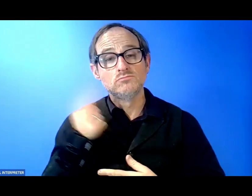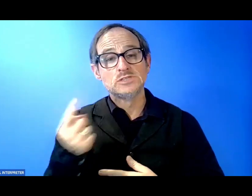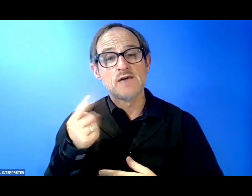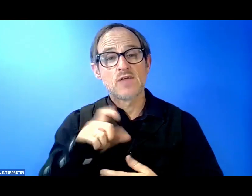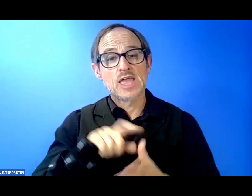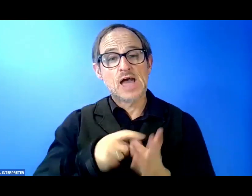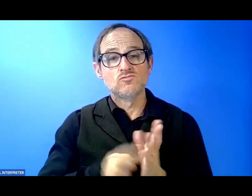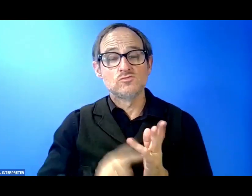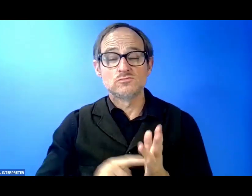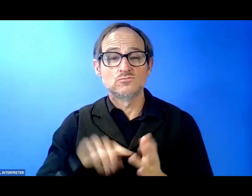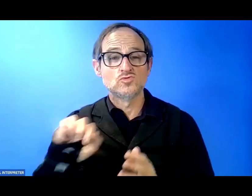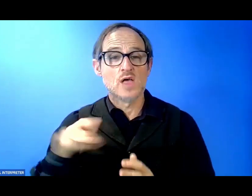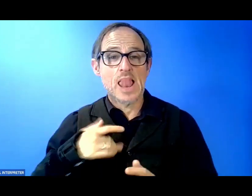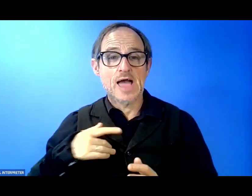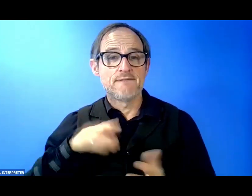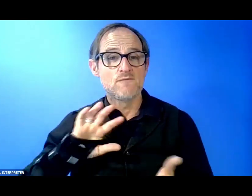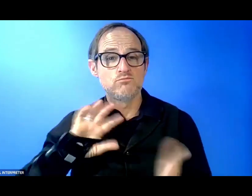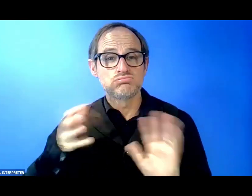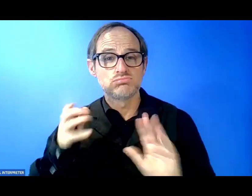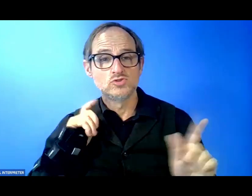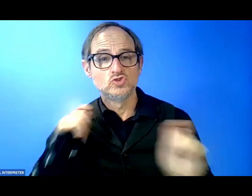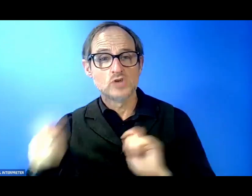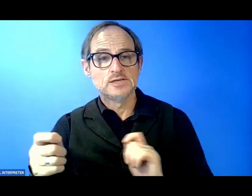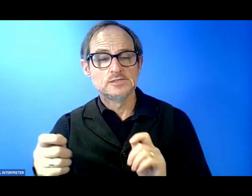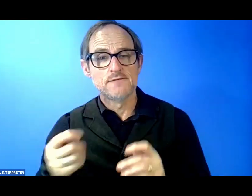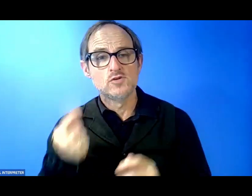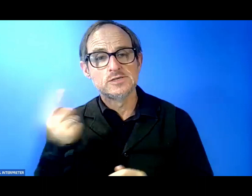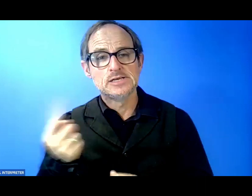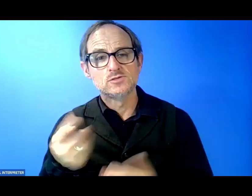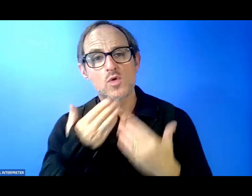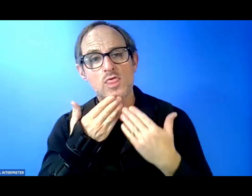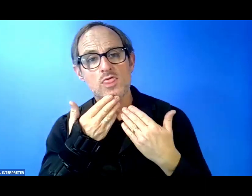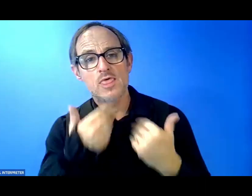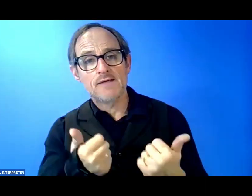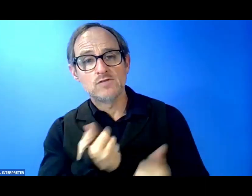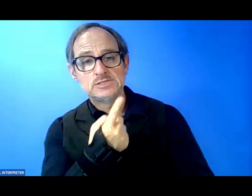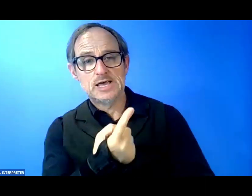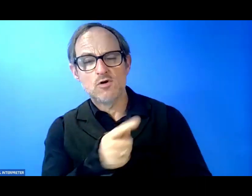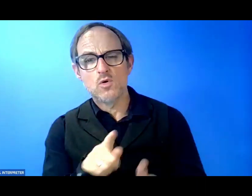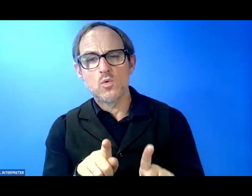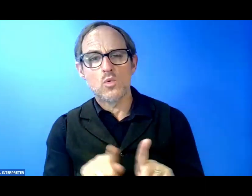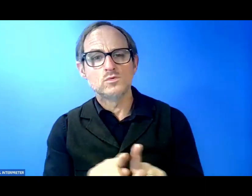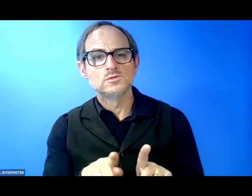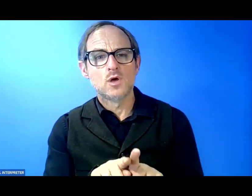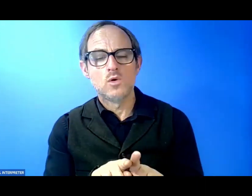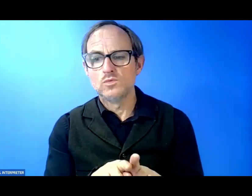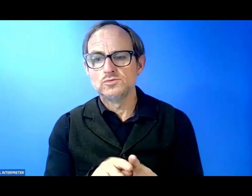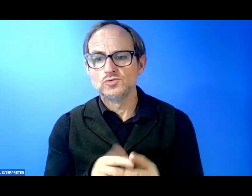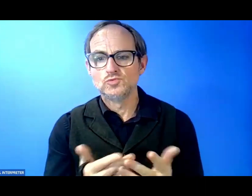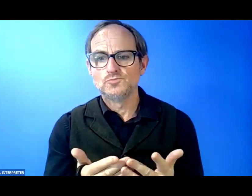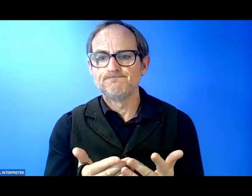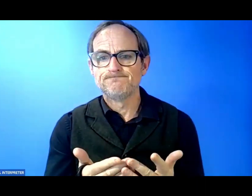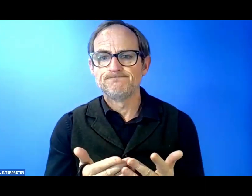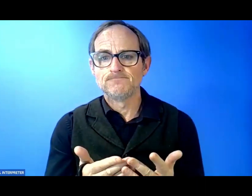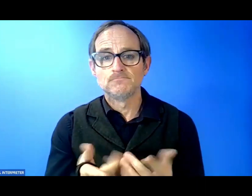thank you very much for your generosity, as well as Carolina that was joined us in a session, and